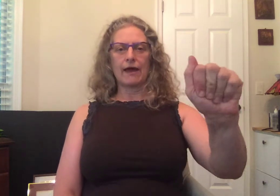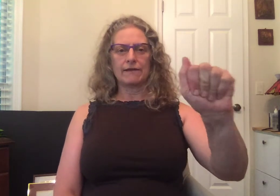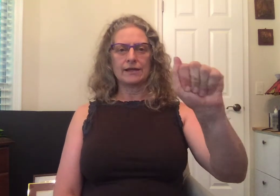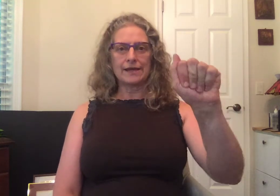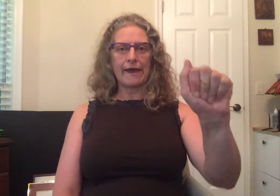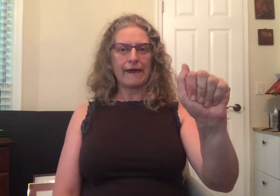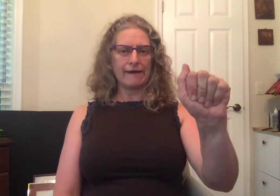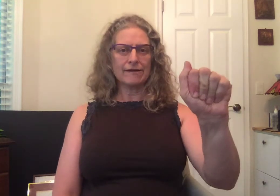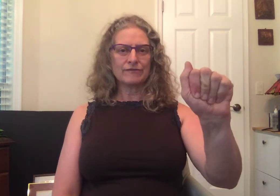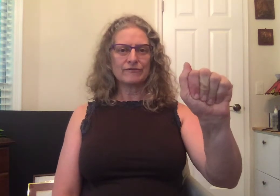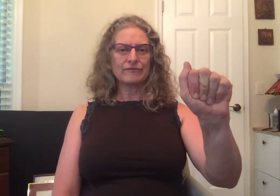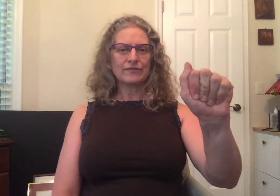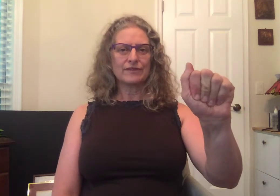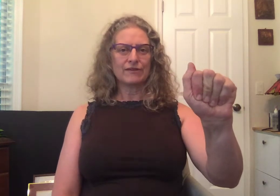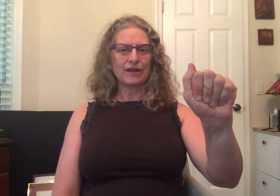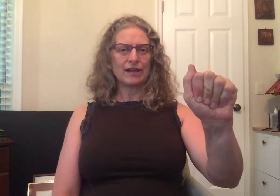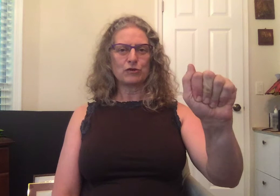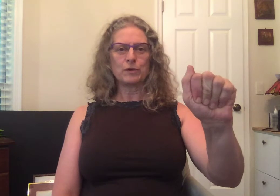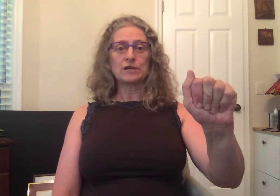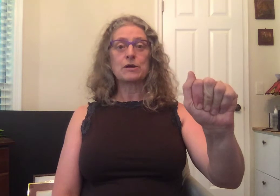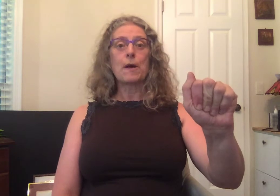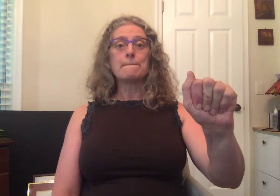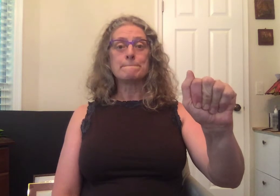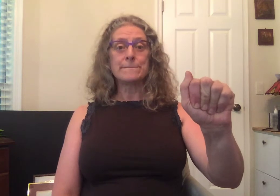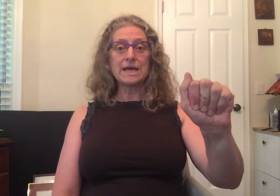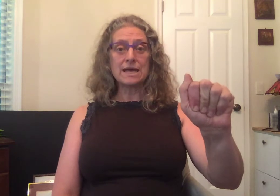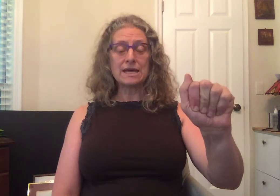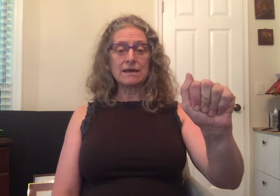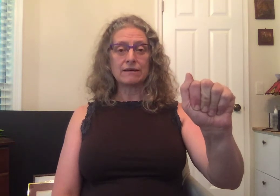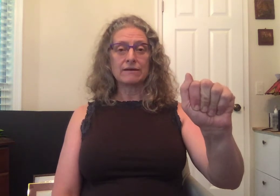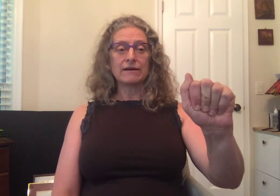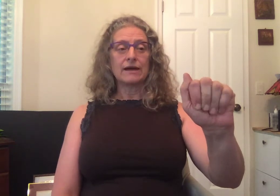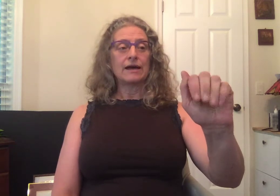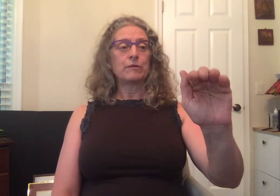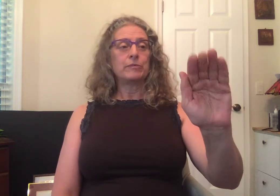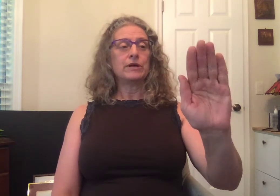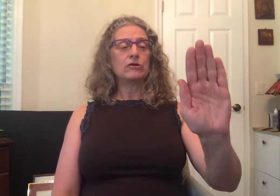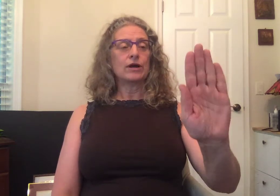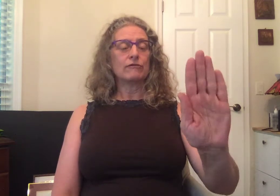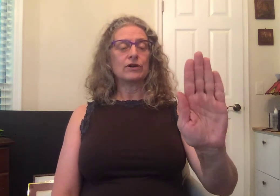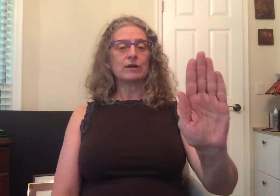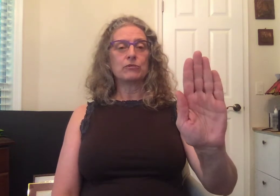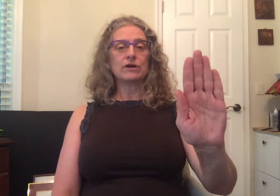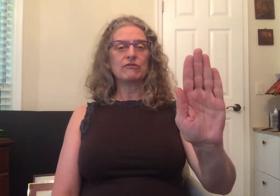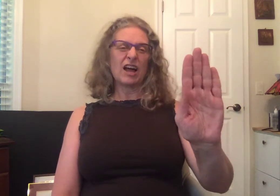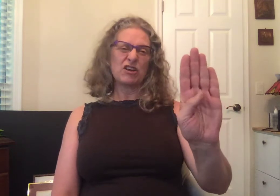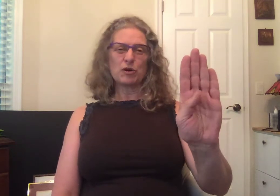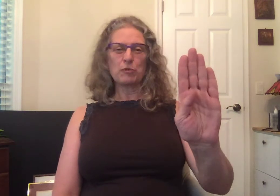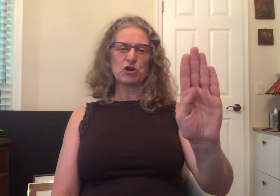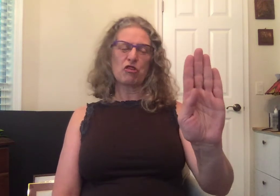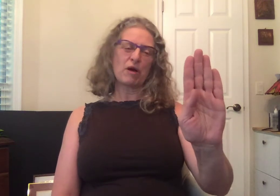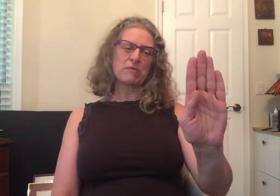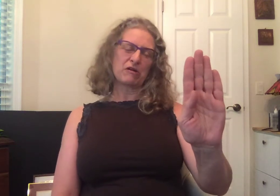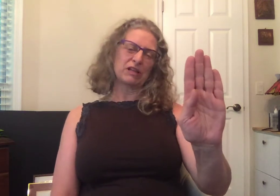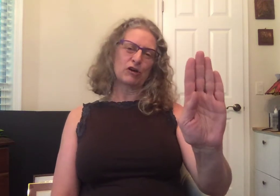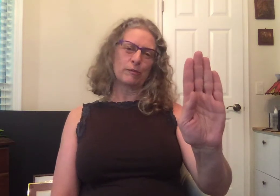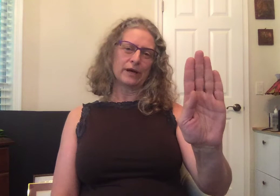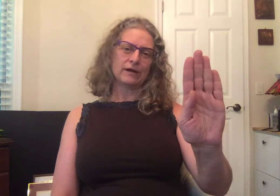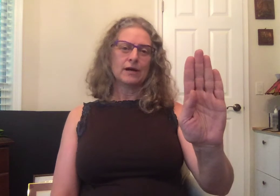That's A. Okay, next one is B. B, you have your hand pretty flat. You can put your thumb there a little bit, but